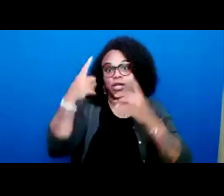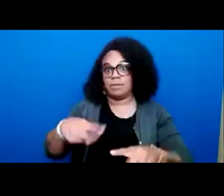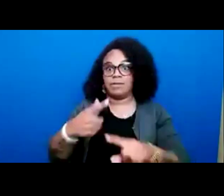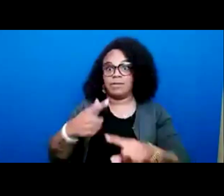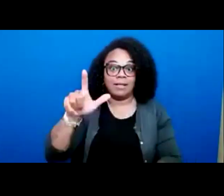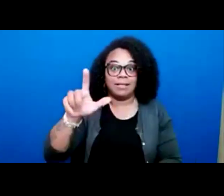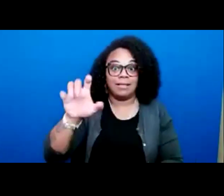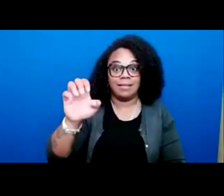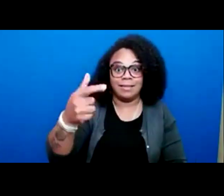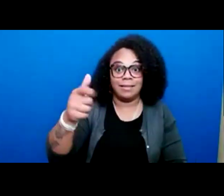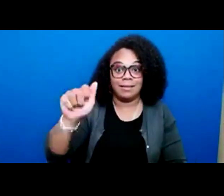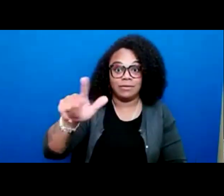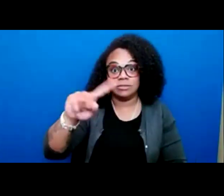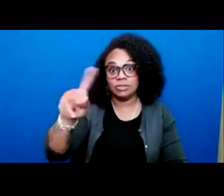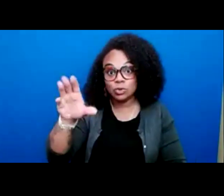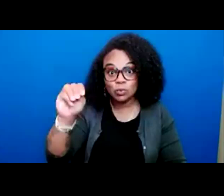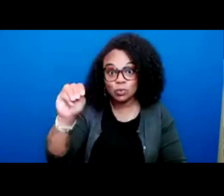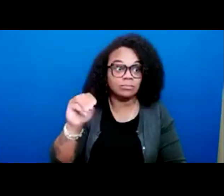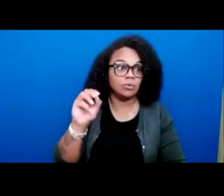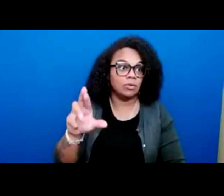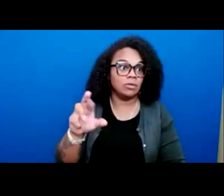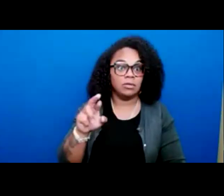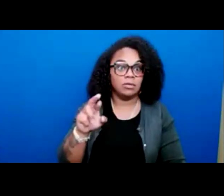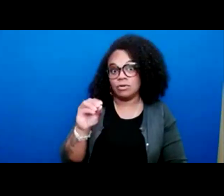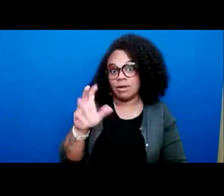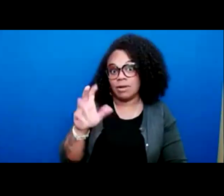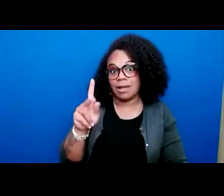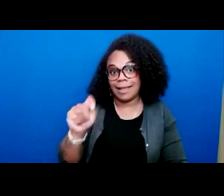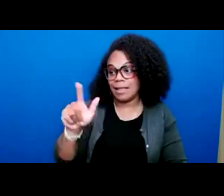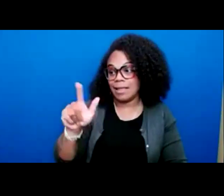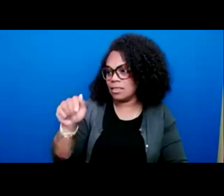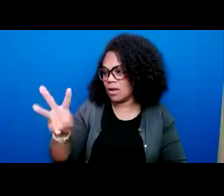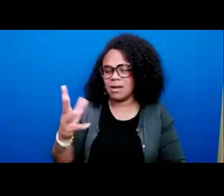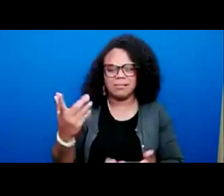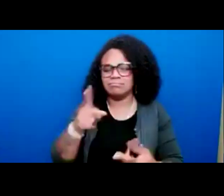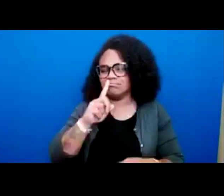or from Rocket Law, or I can't remember all the different